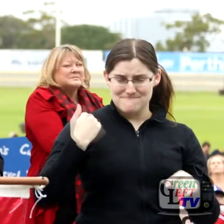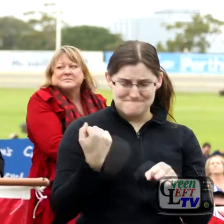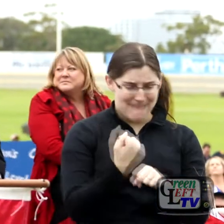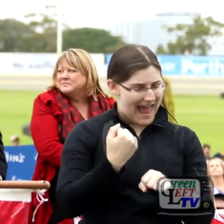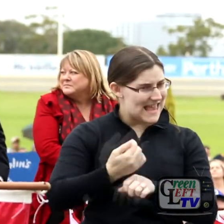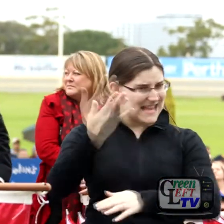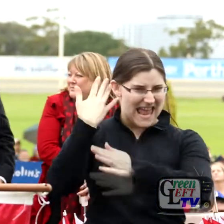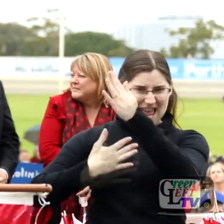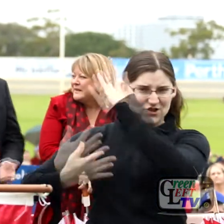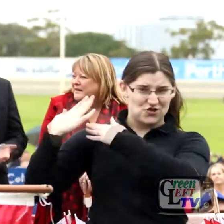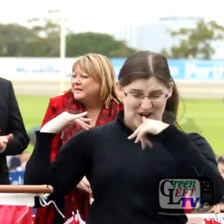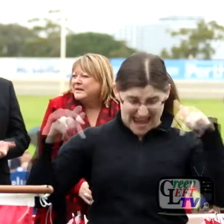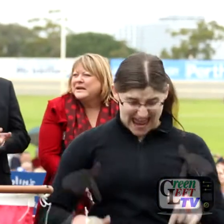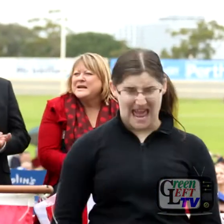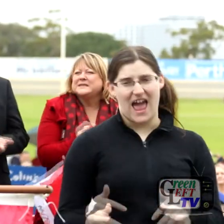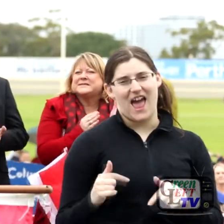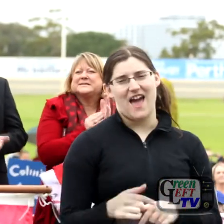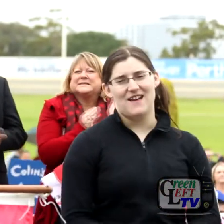history.